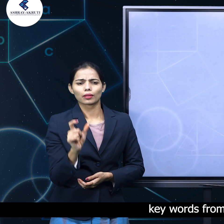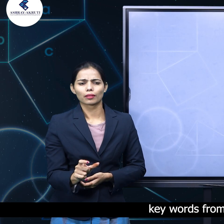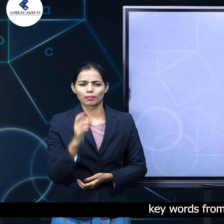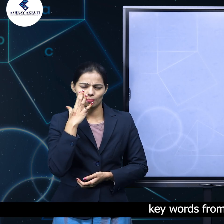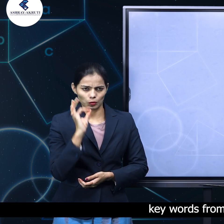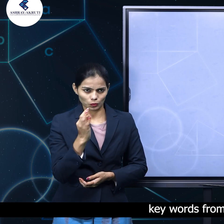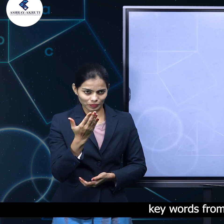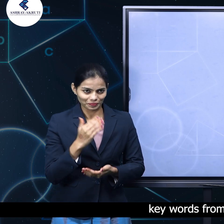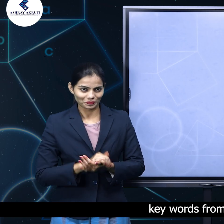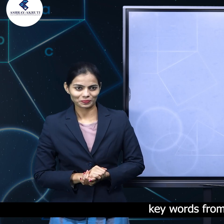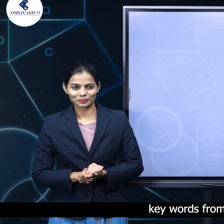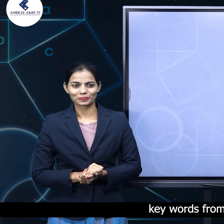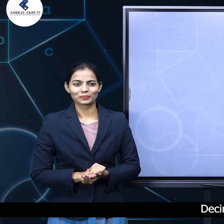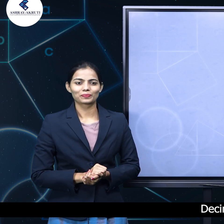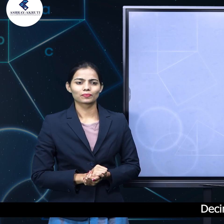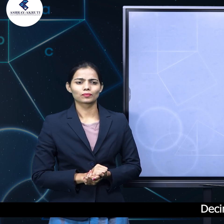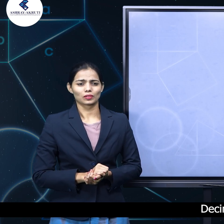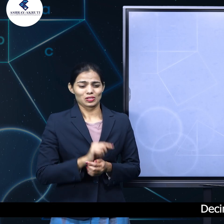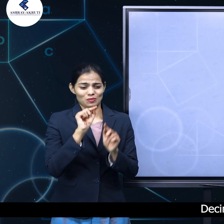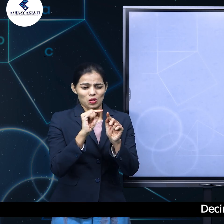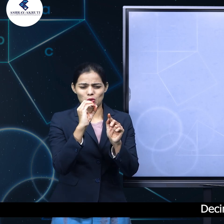Keywords from this lesson are decimals,